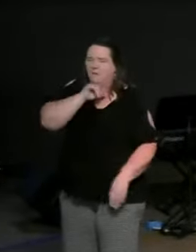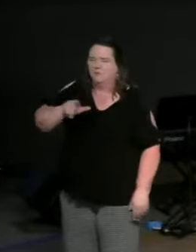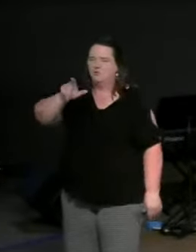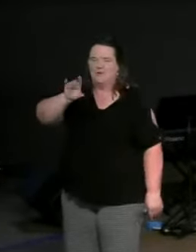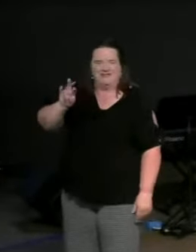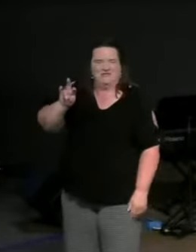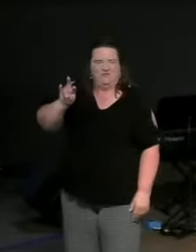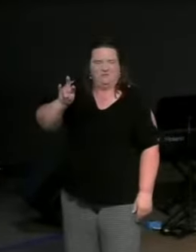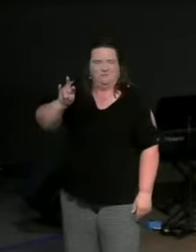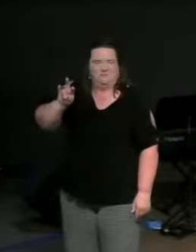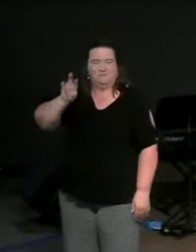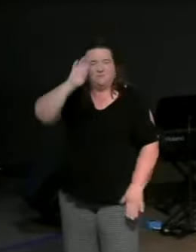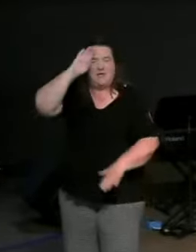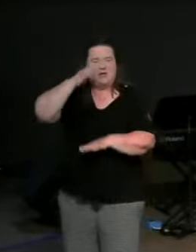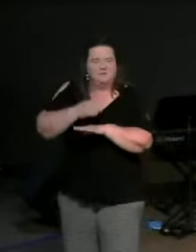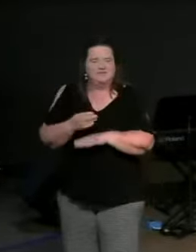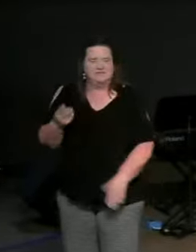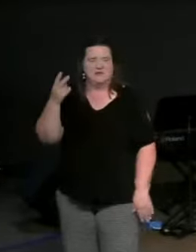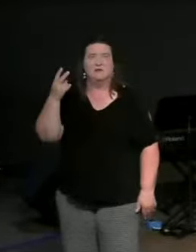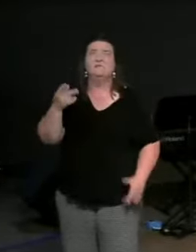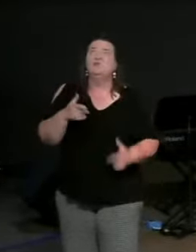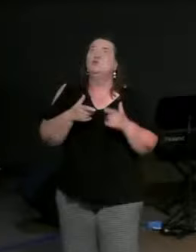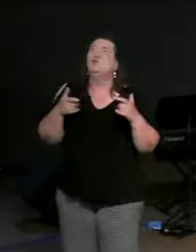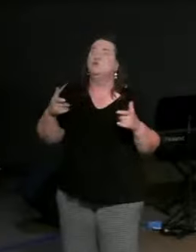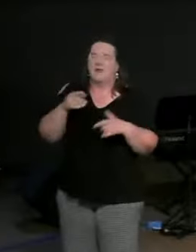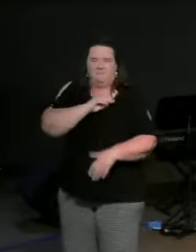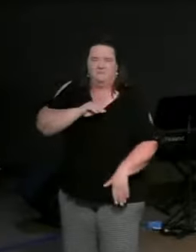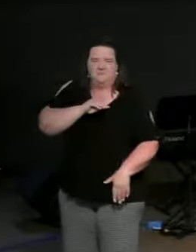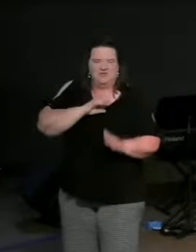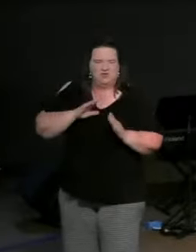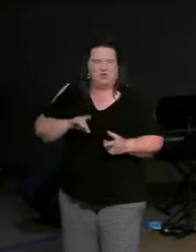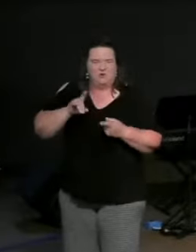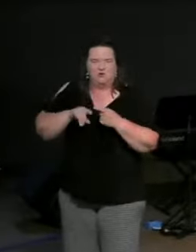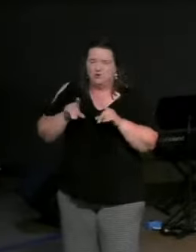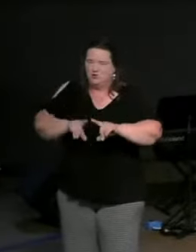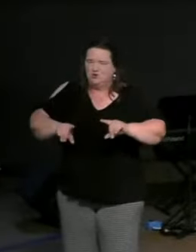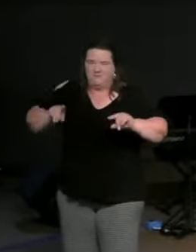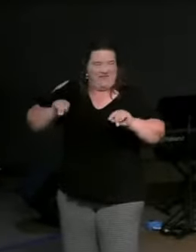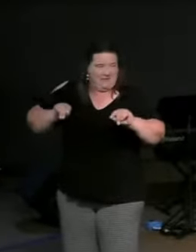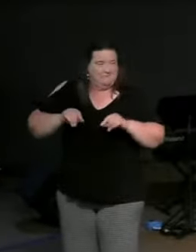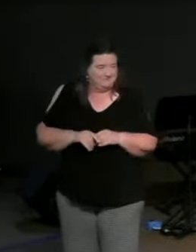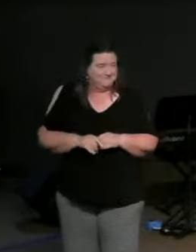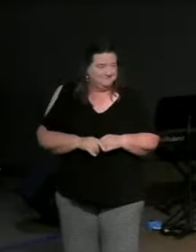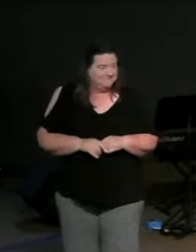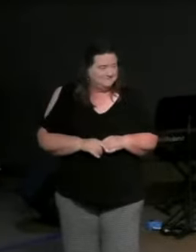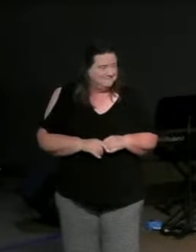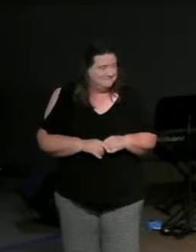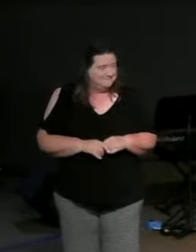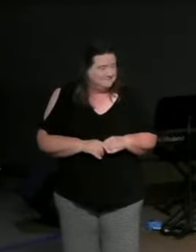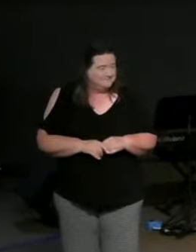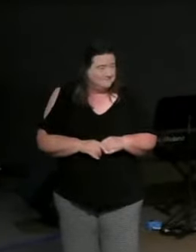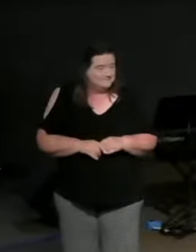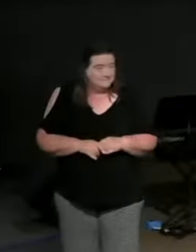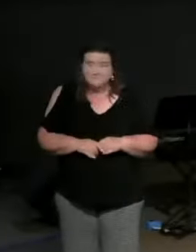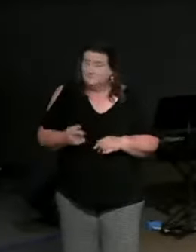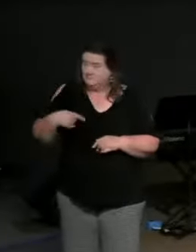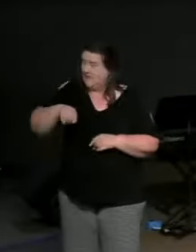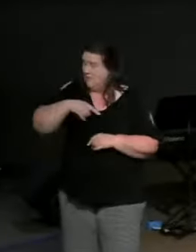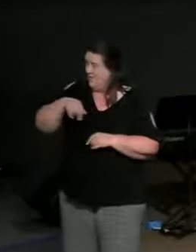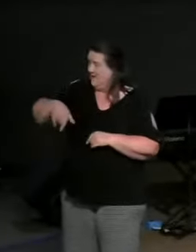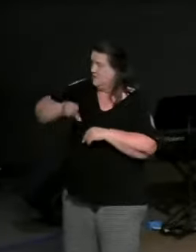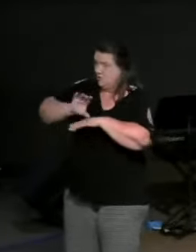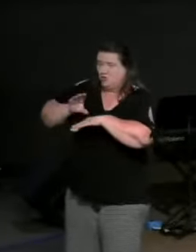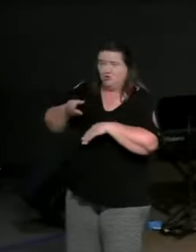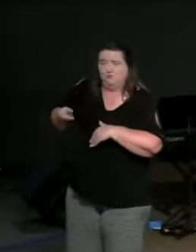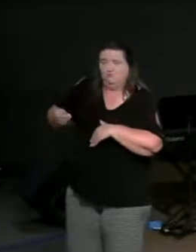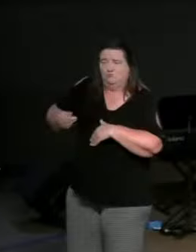old. I'm the son of two great missionaries to Japan, Juan Carlos and Colette Gonzalez, who we support here at this